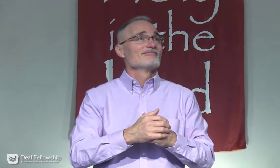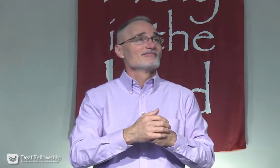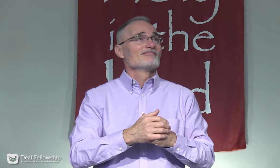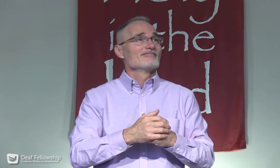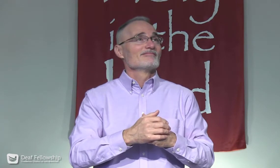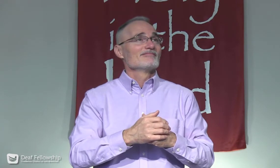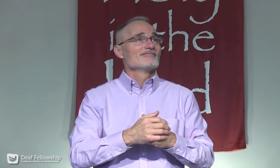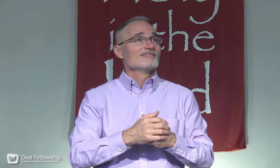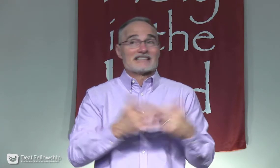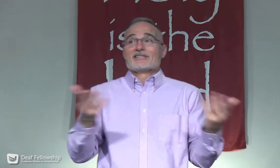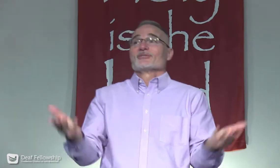Today,